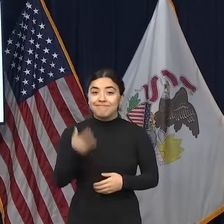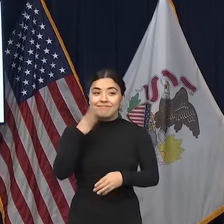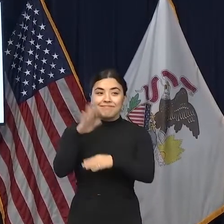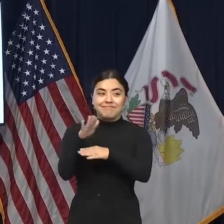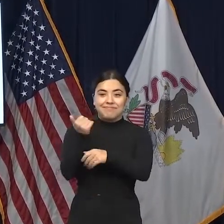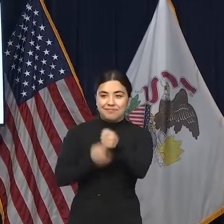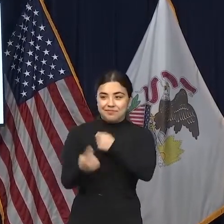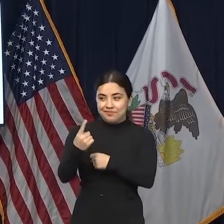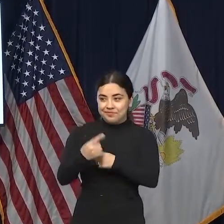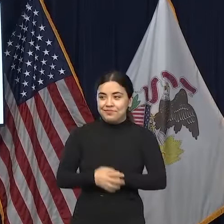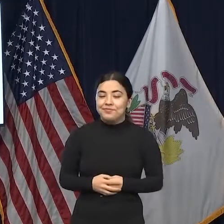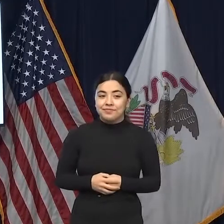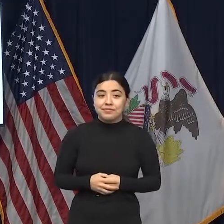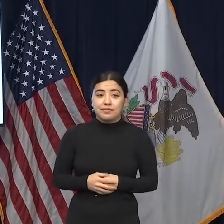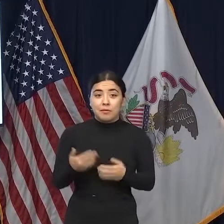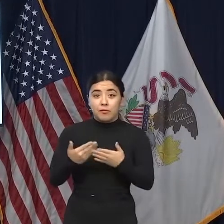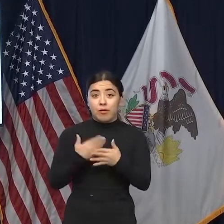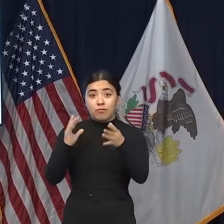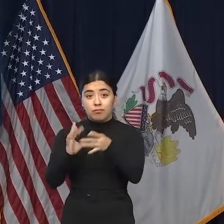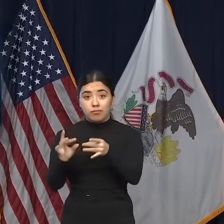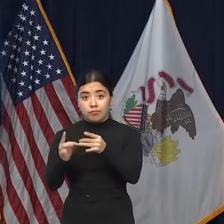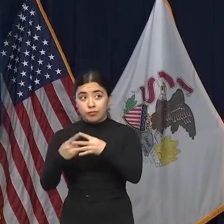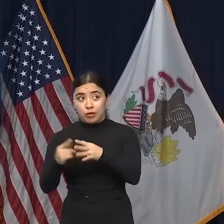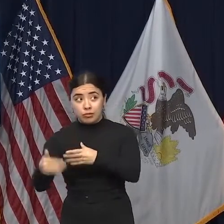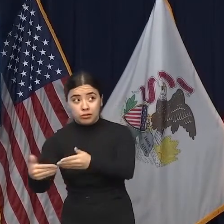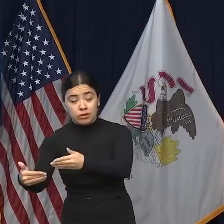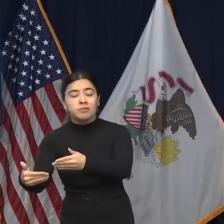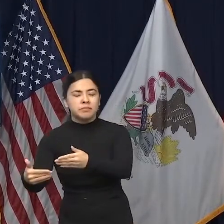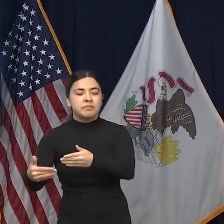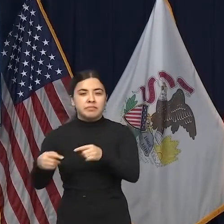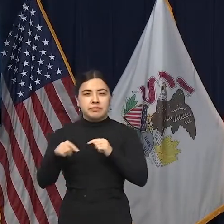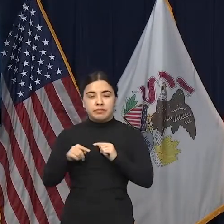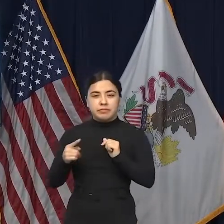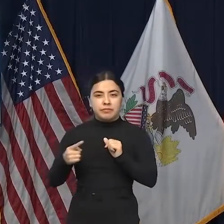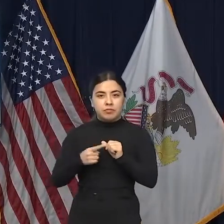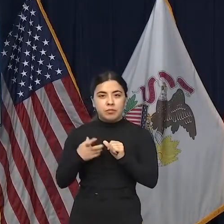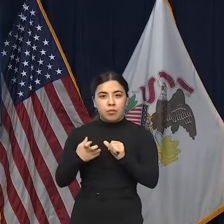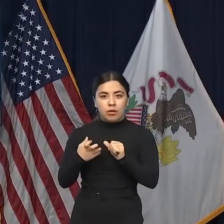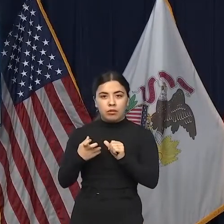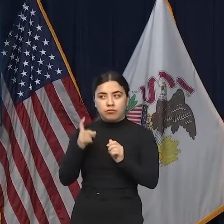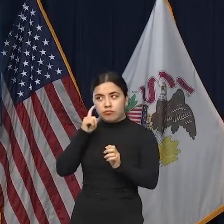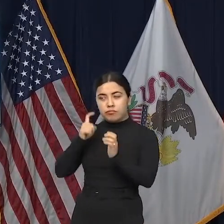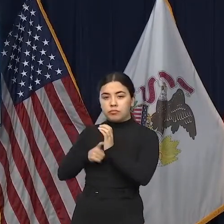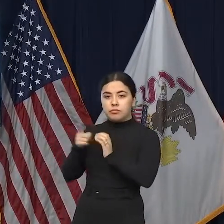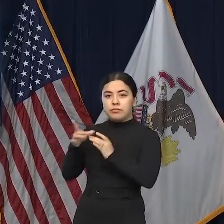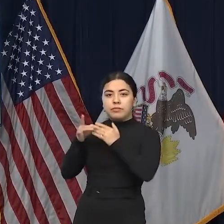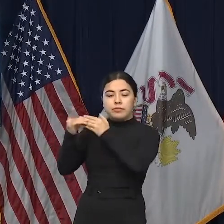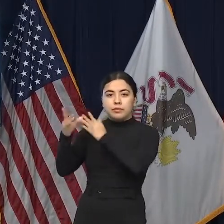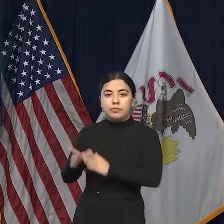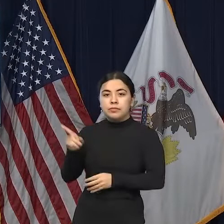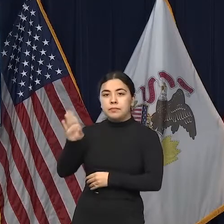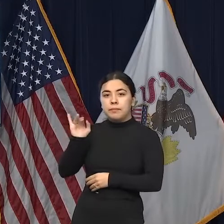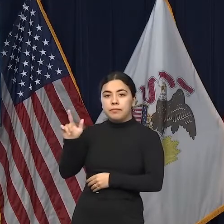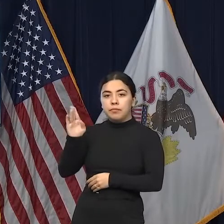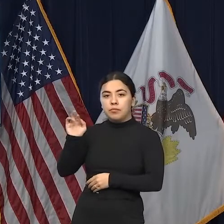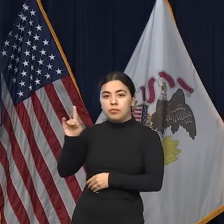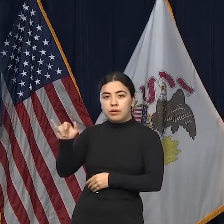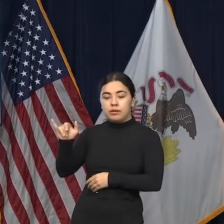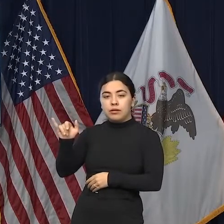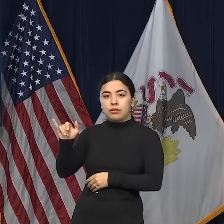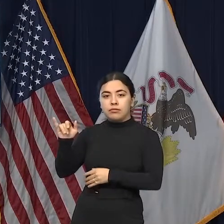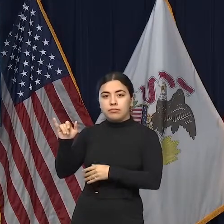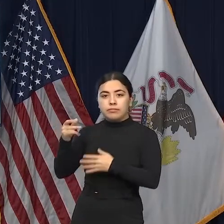Good afternoon, everyone. And before I begin, I want to address Leader Bill Brady's decision to step down as